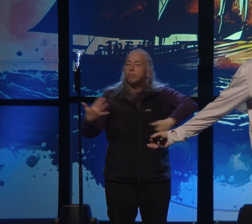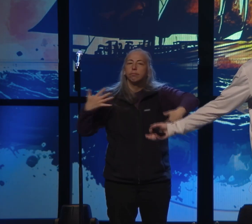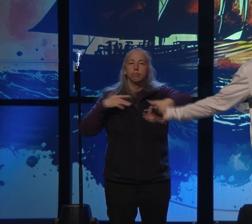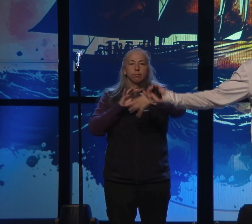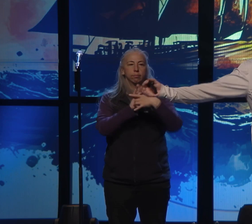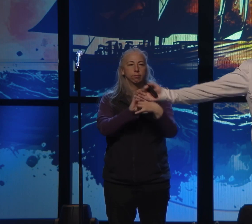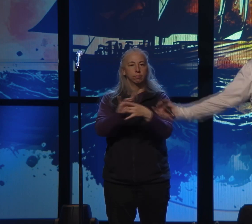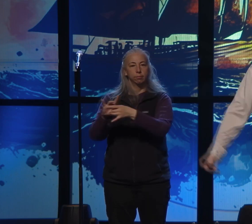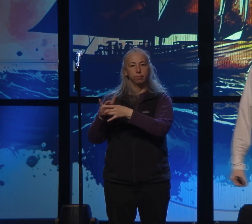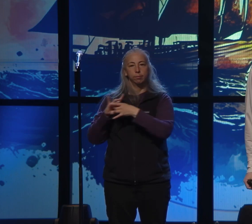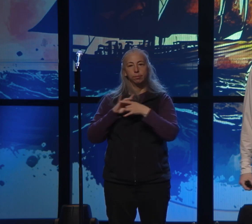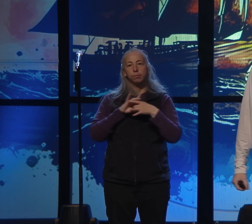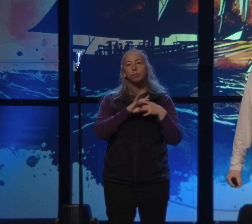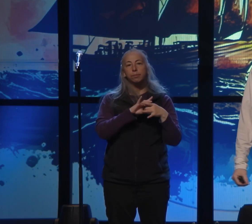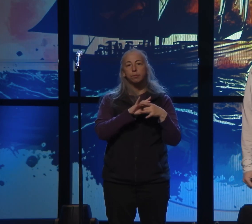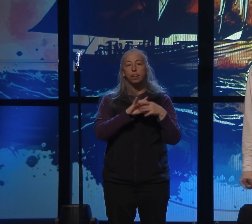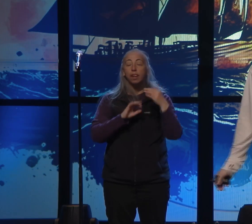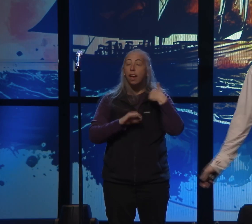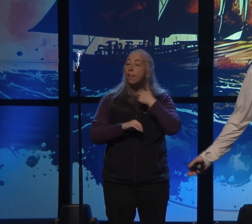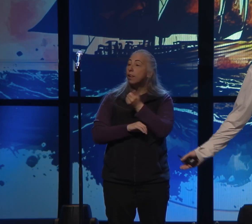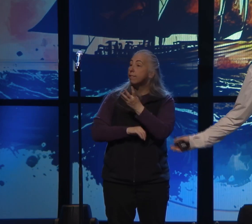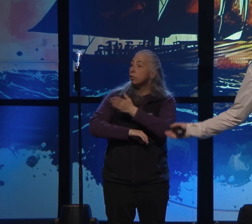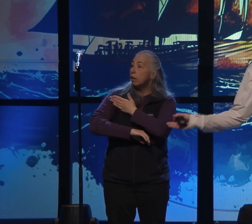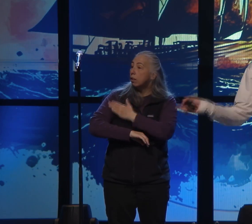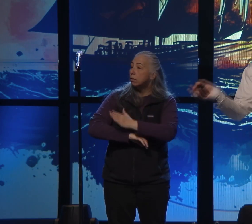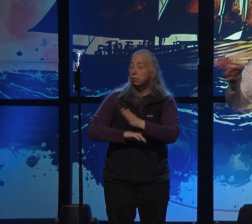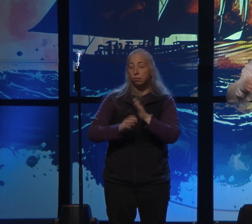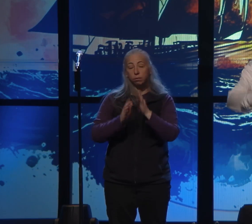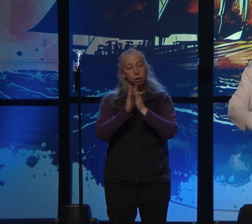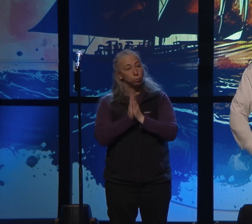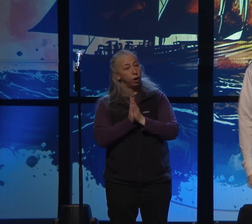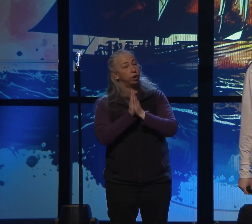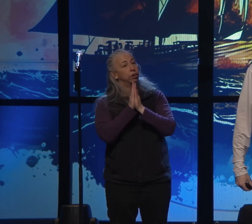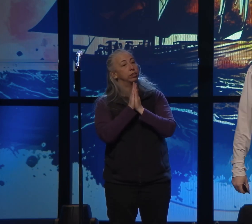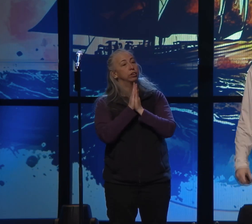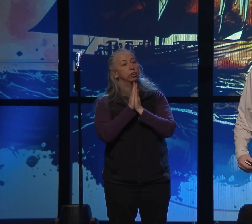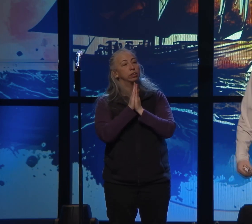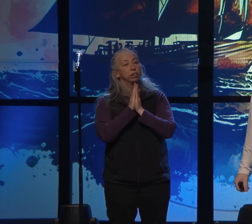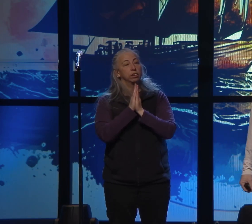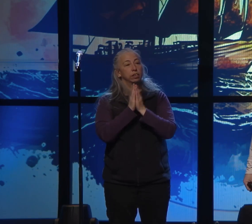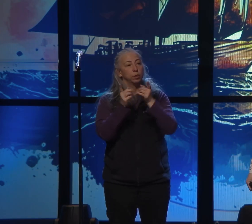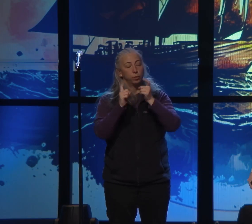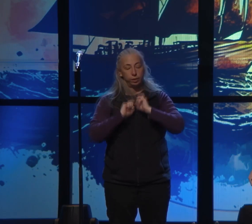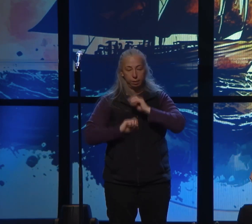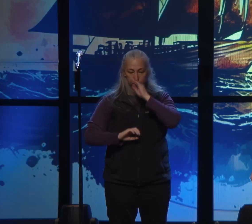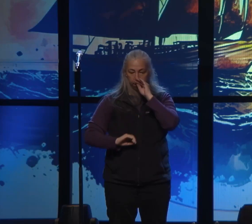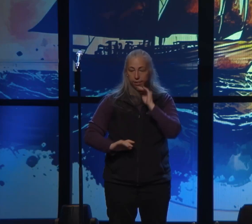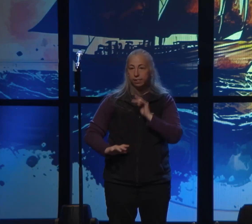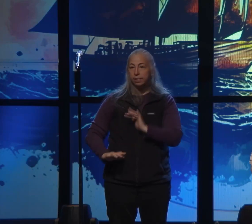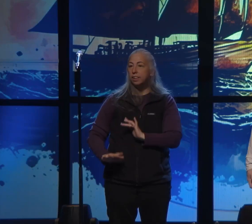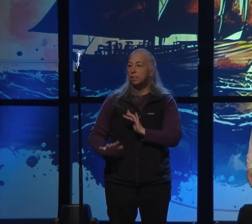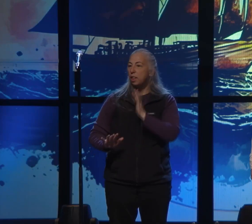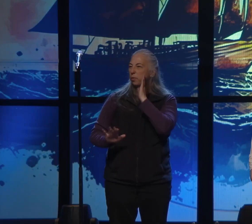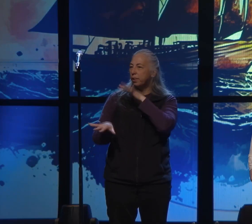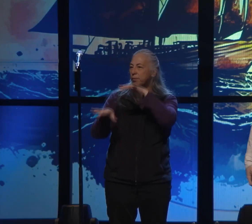together. And we'll sing a few songs, and then we'll pray, receive those Connect cards, donations, give you a blessing, and